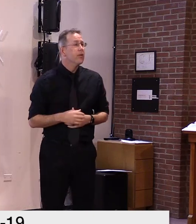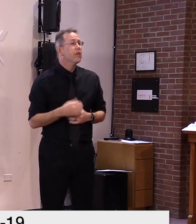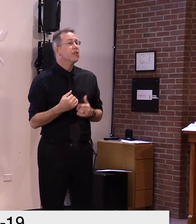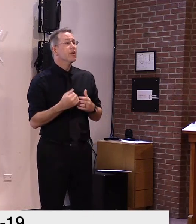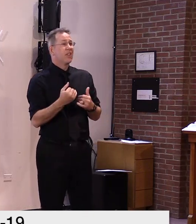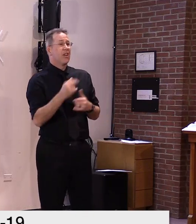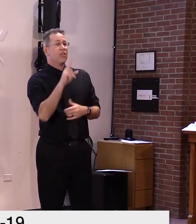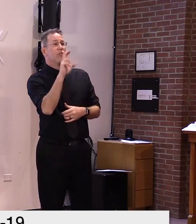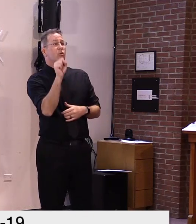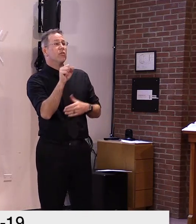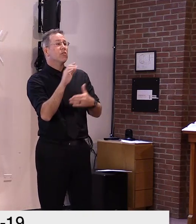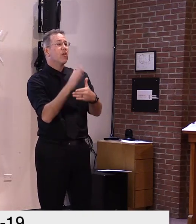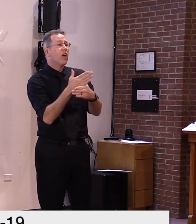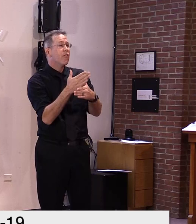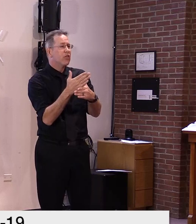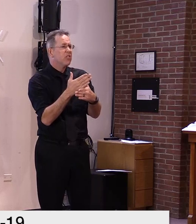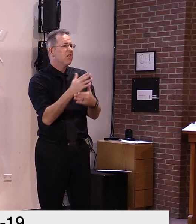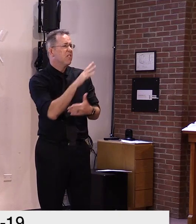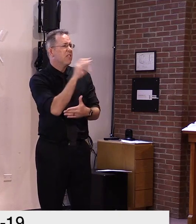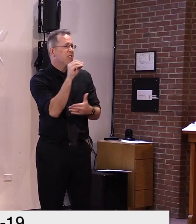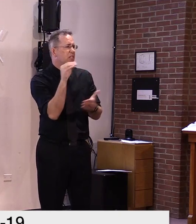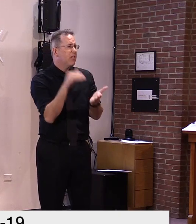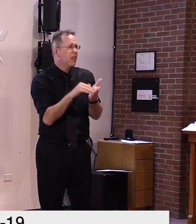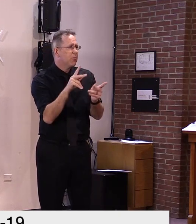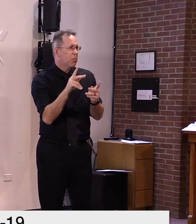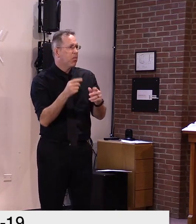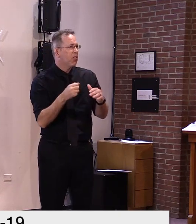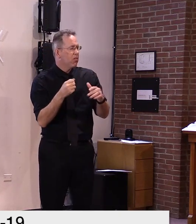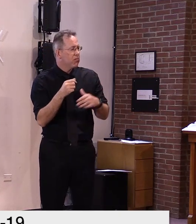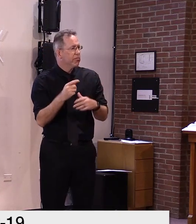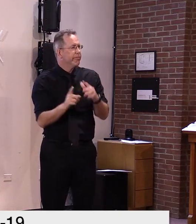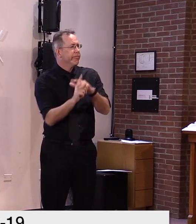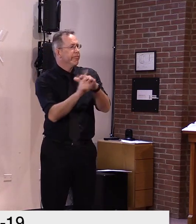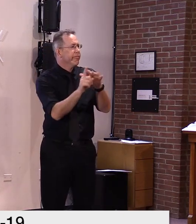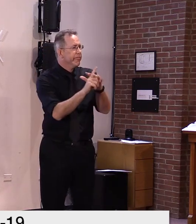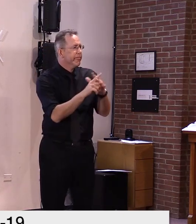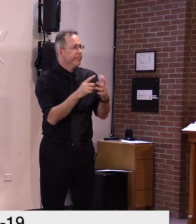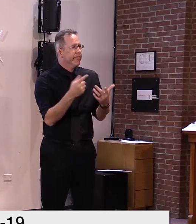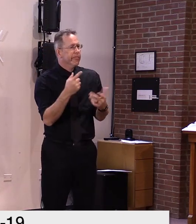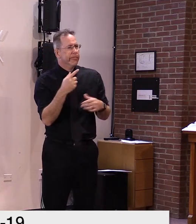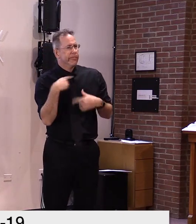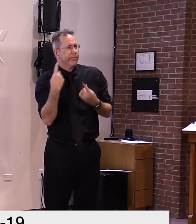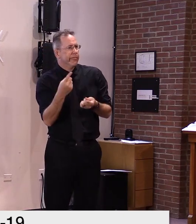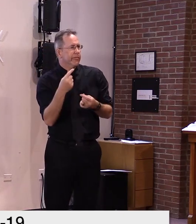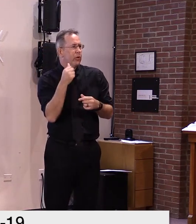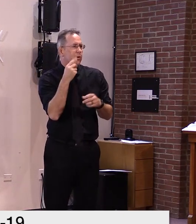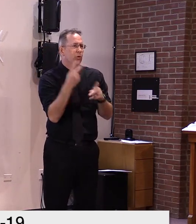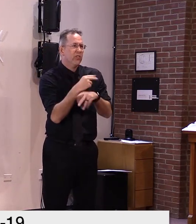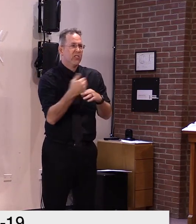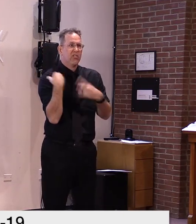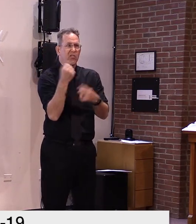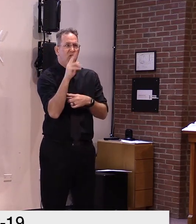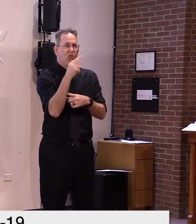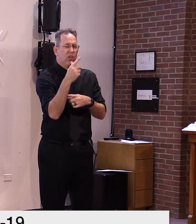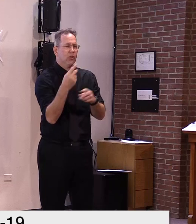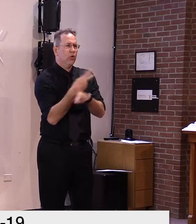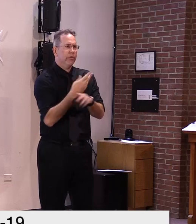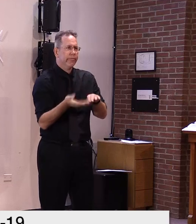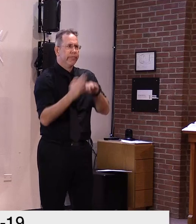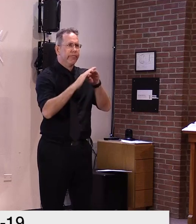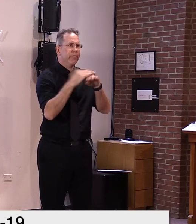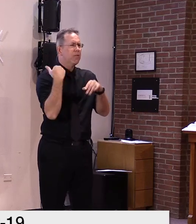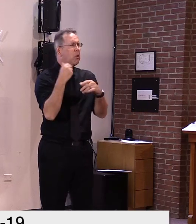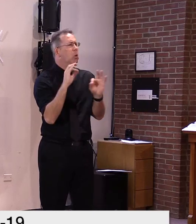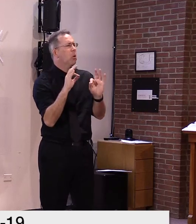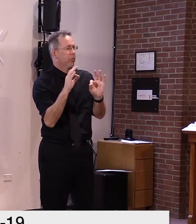last time we have done that was in the middle of August. So cases are going up nationally. We are seeing that regionally as well,